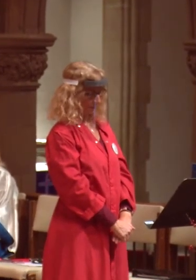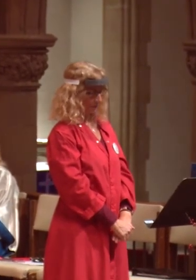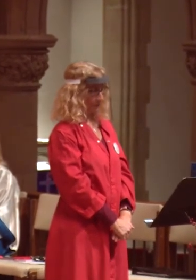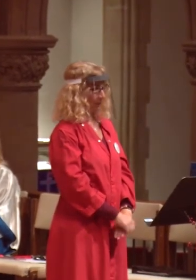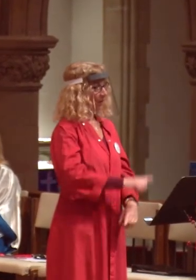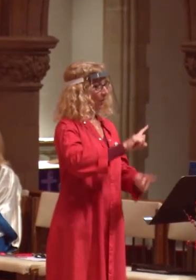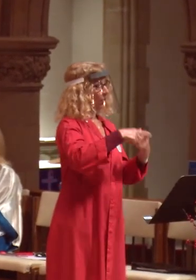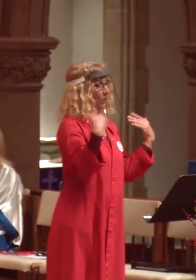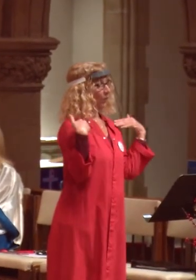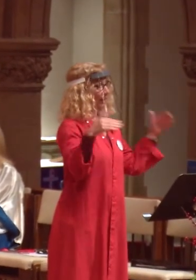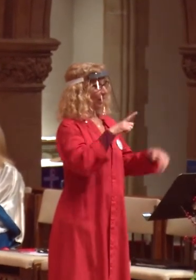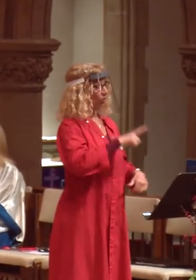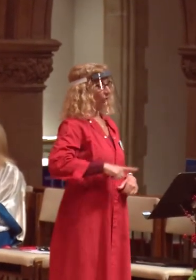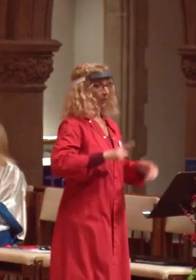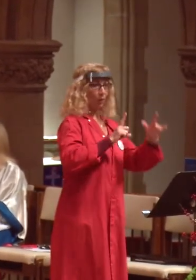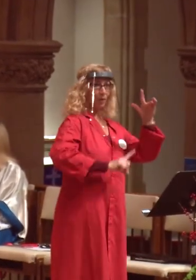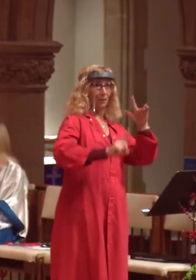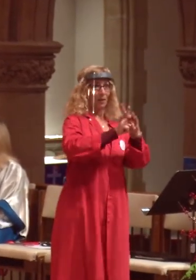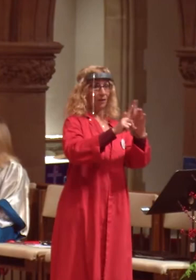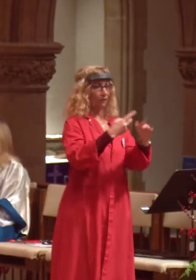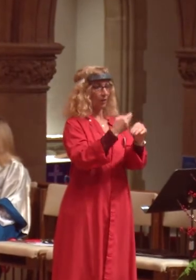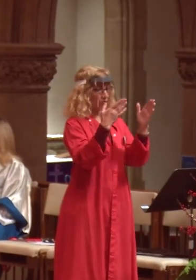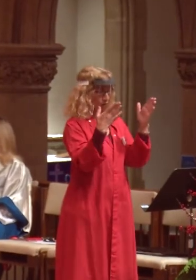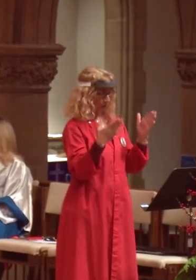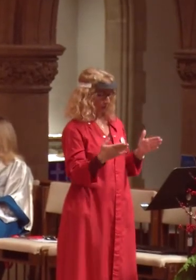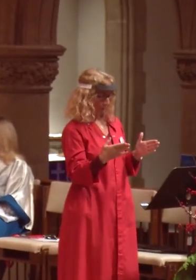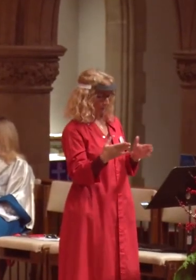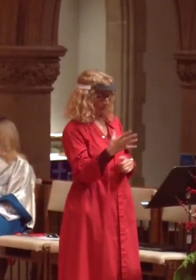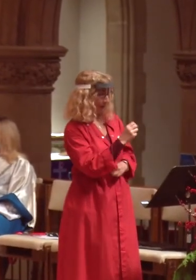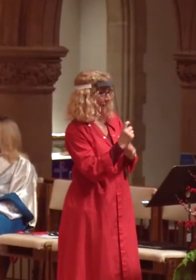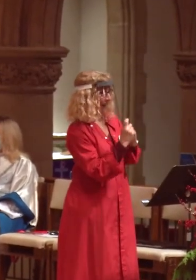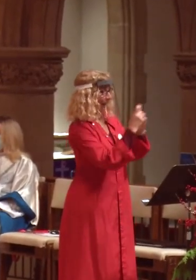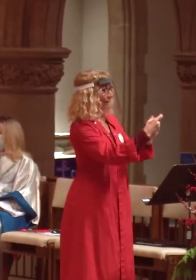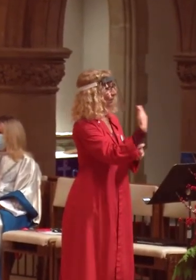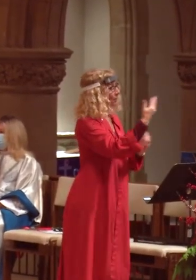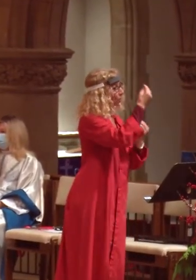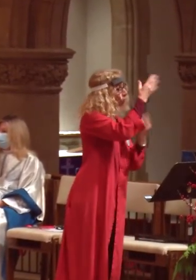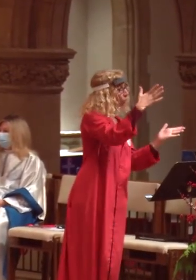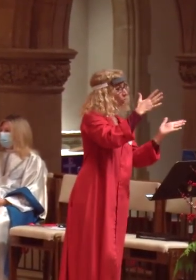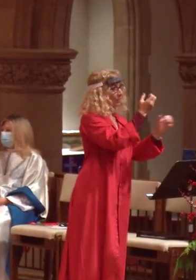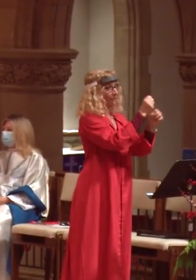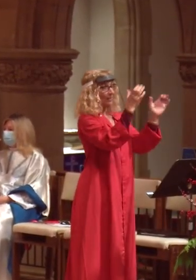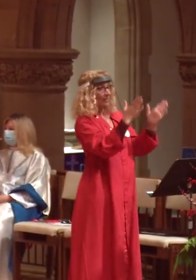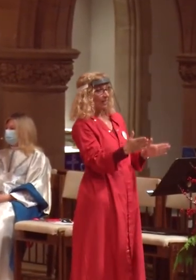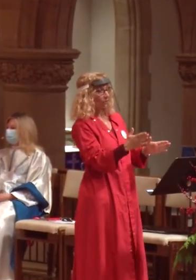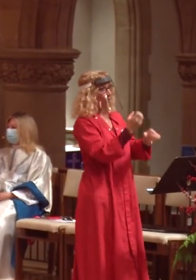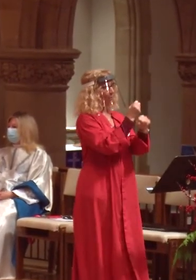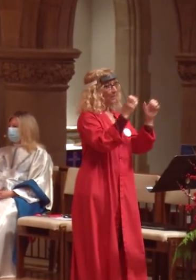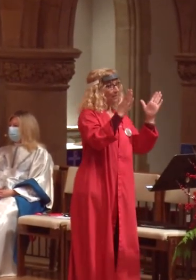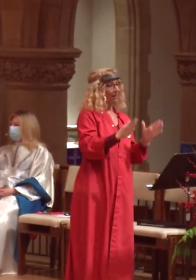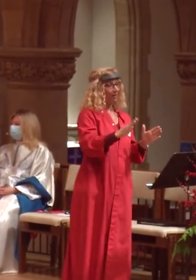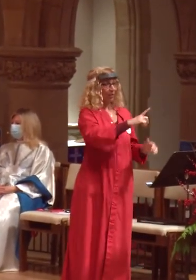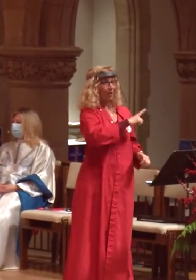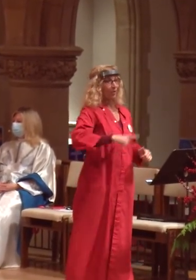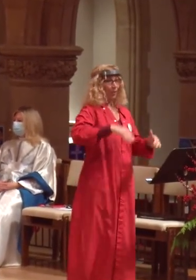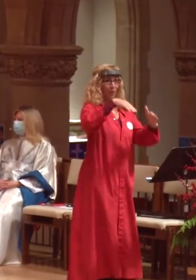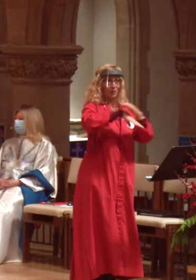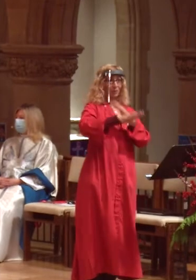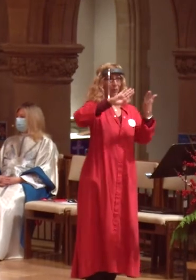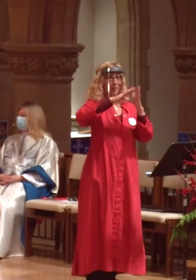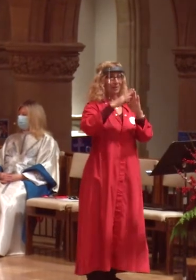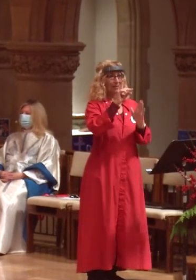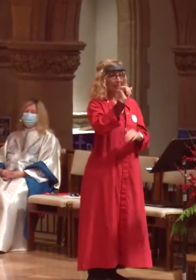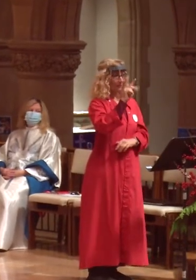When the angel of the Lord appeared to the shepherds and gave them the good news that the Savior, the Messiah, the Lord was born in the city of